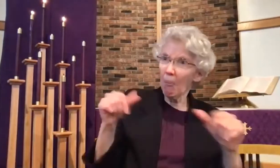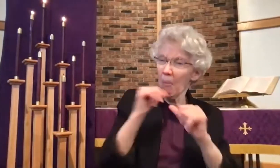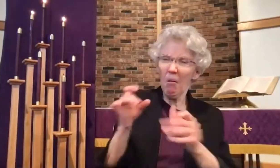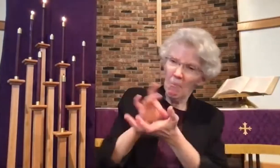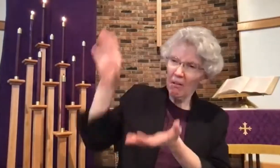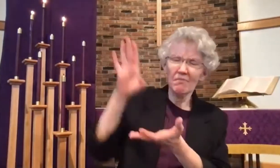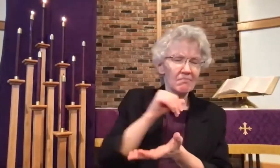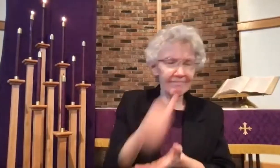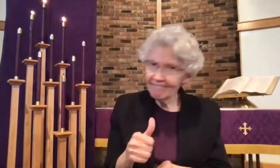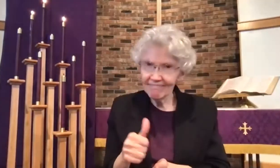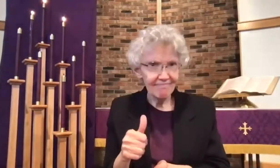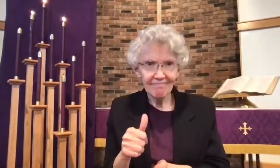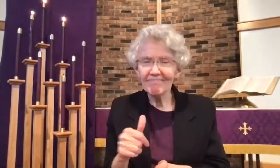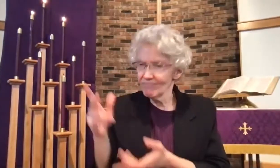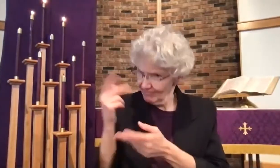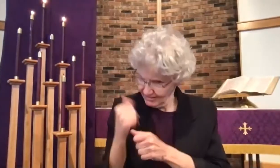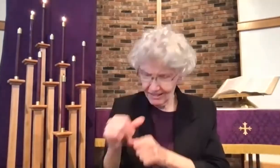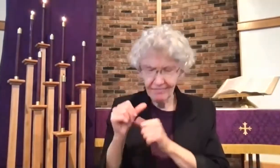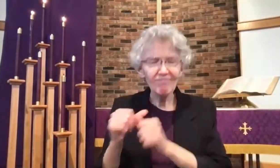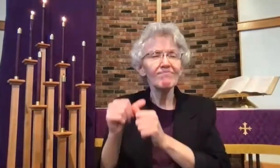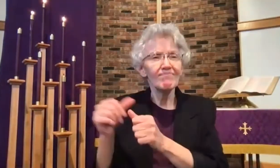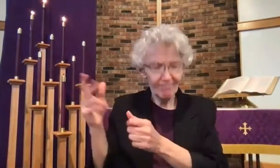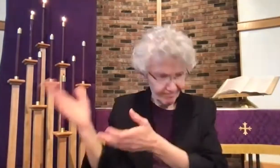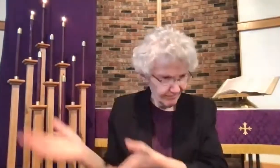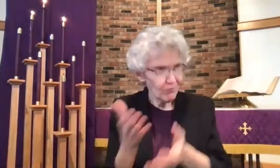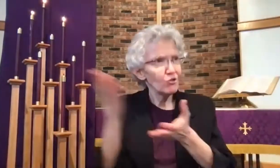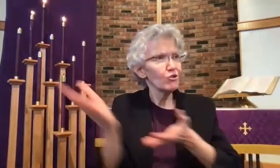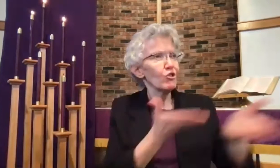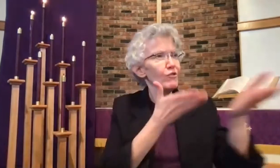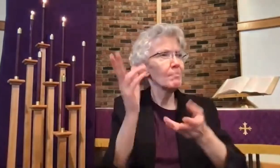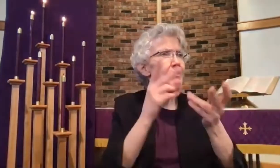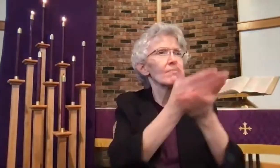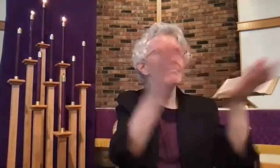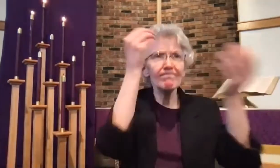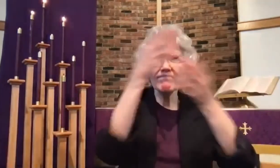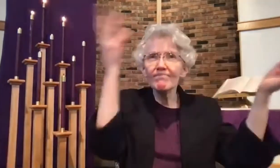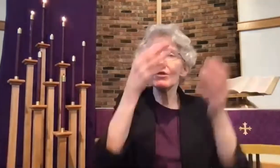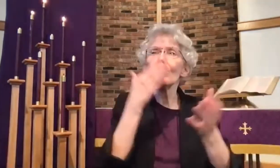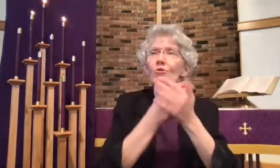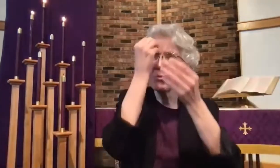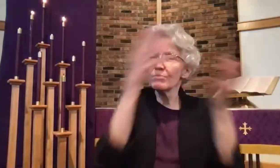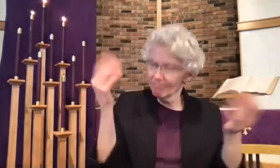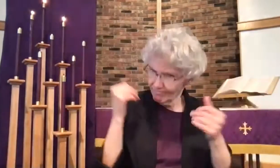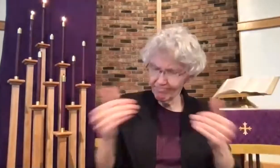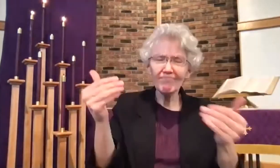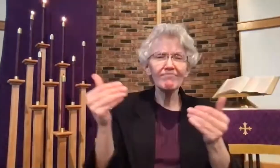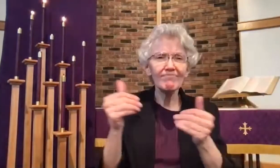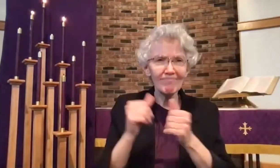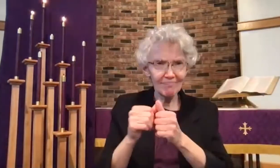the news with other people. And that even though he had denied Jesus 3 times, Jesus still